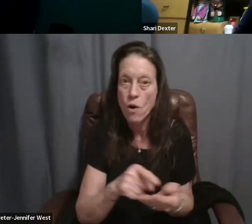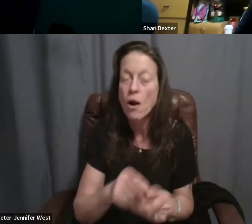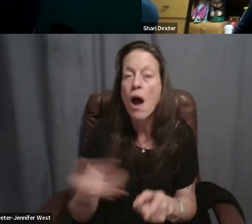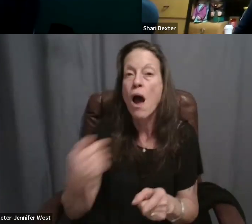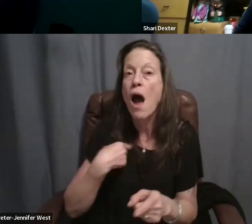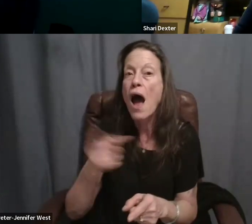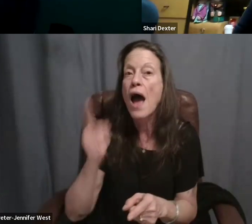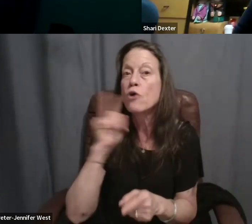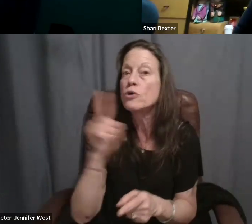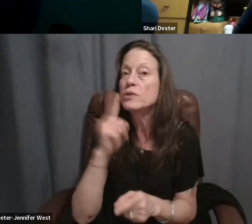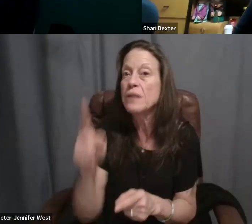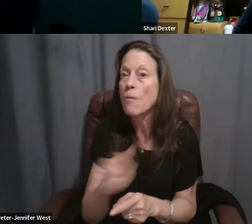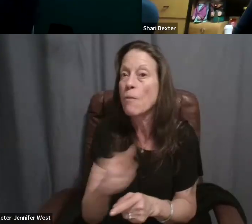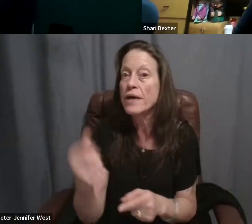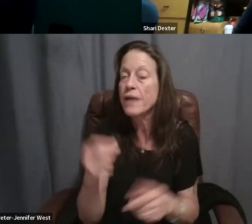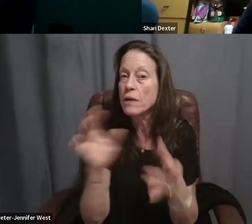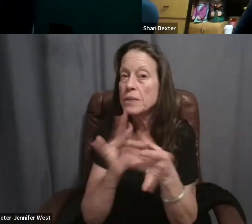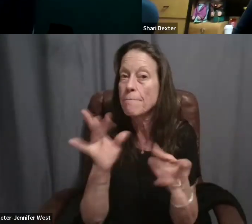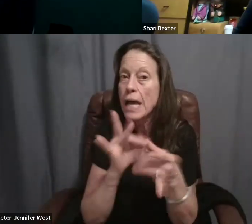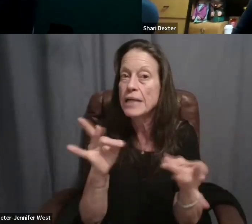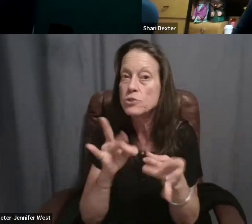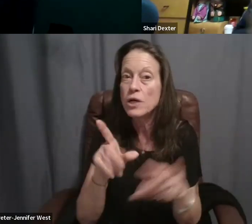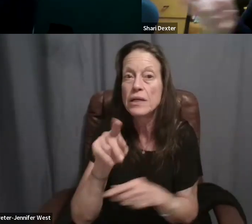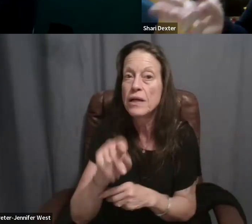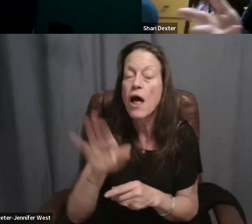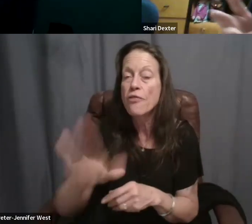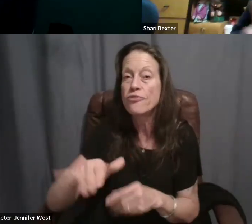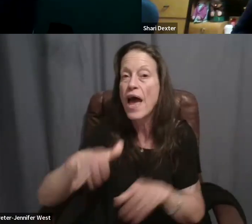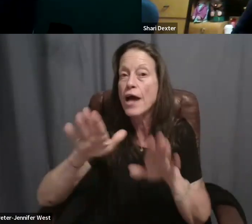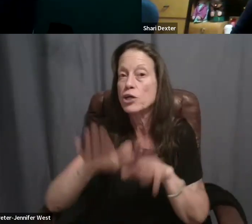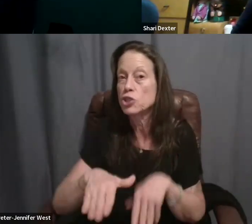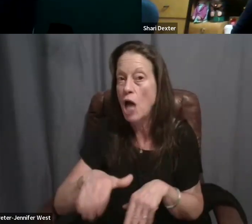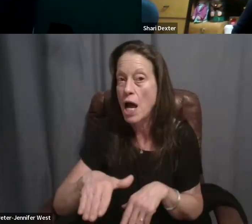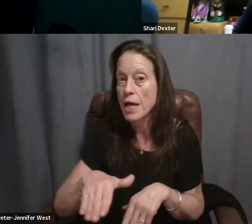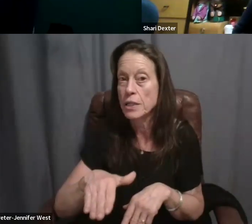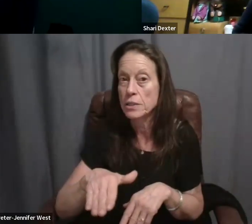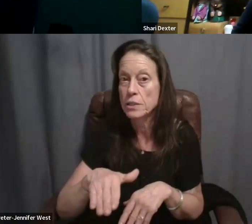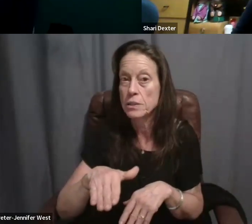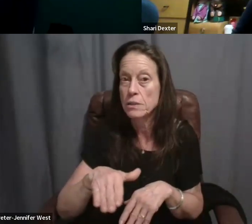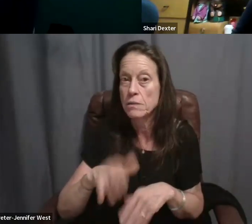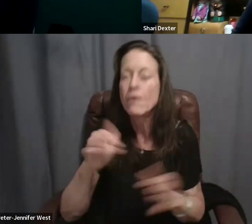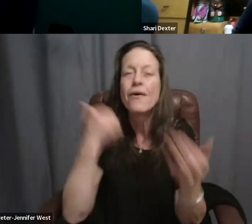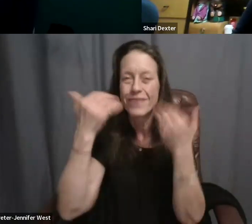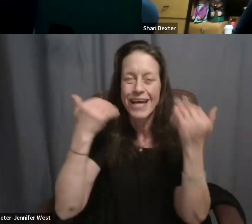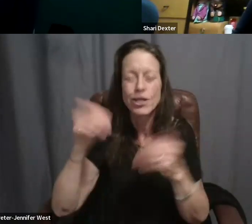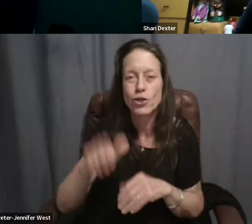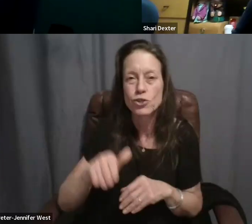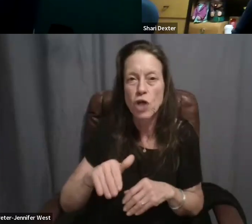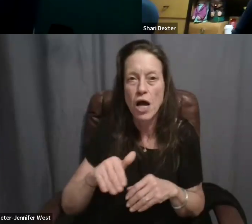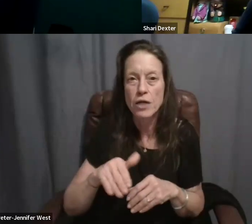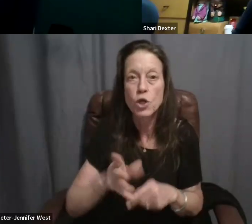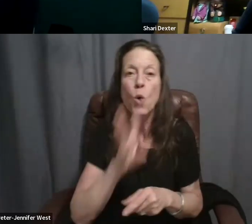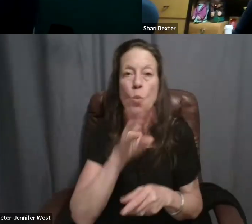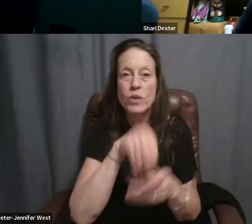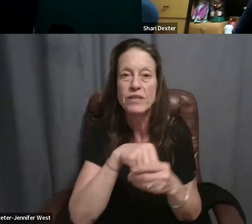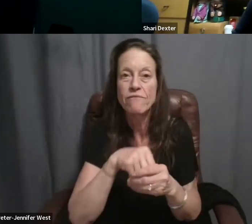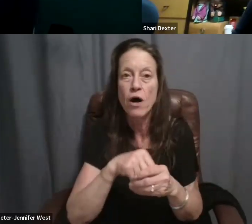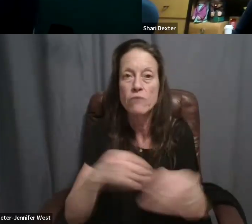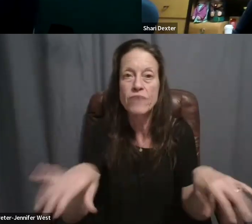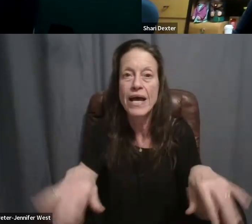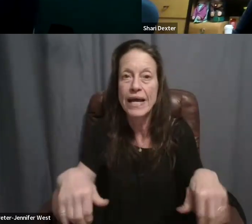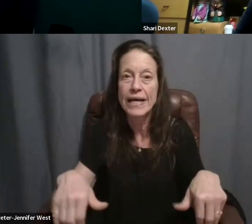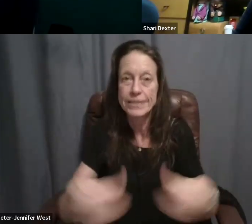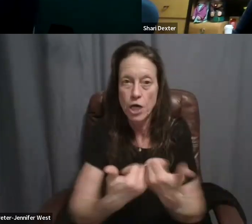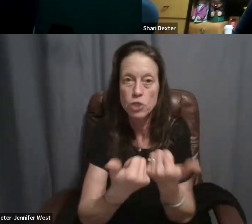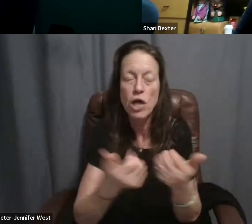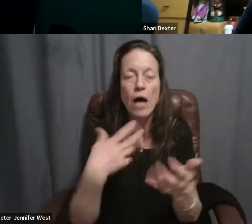somebody said that their child was in, or child, really adult child, was in the Challenge program. That's